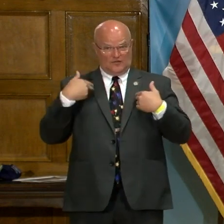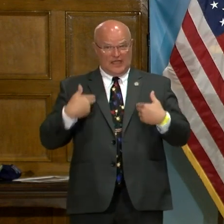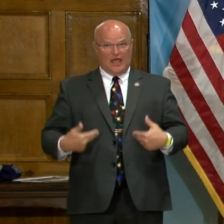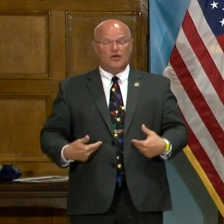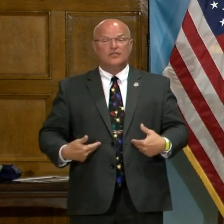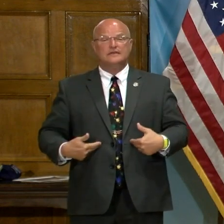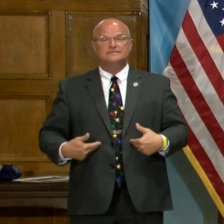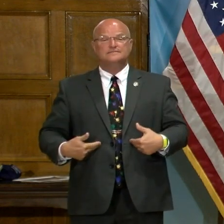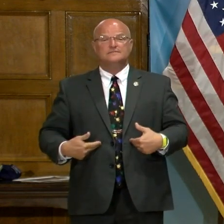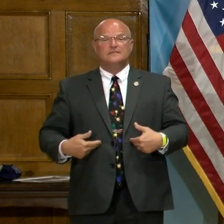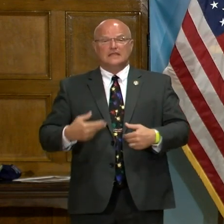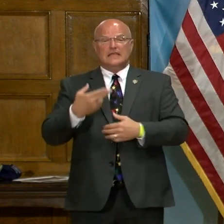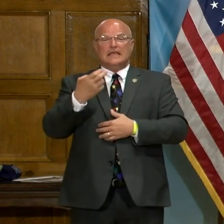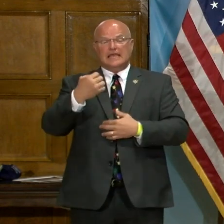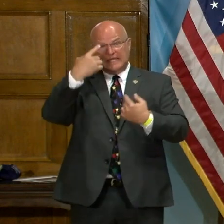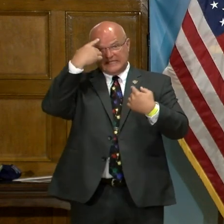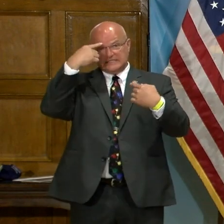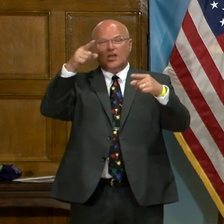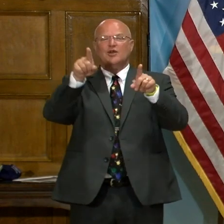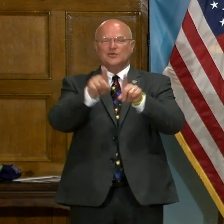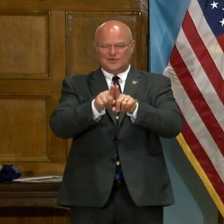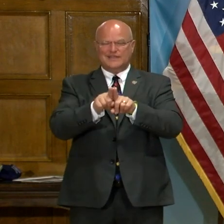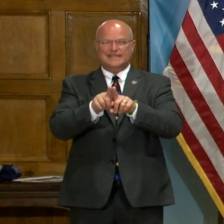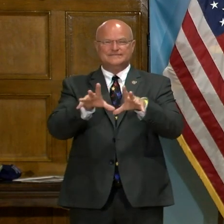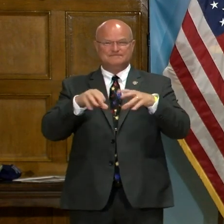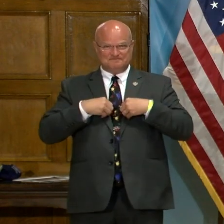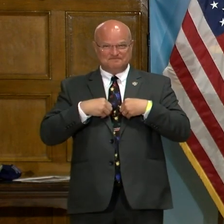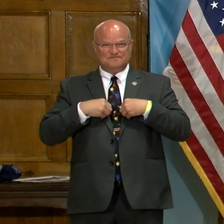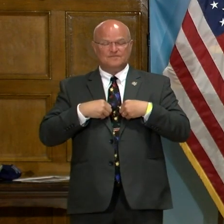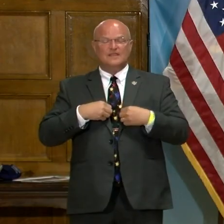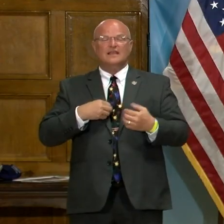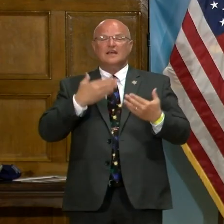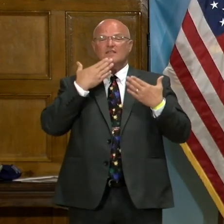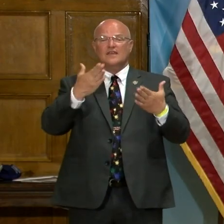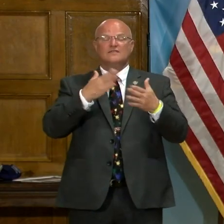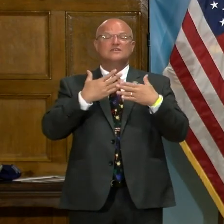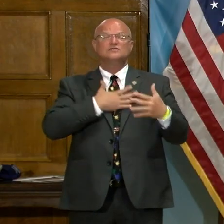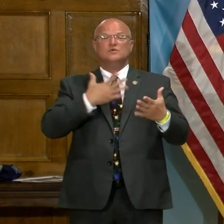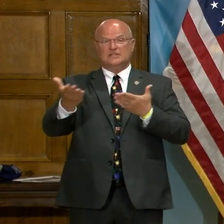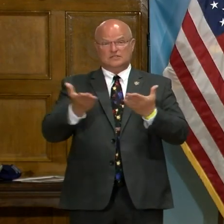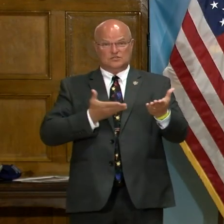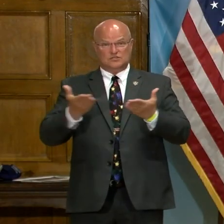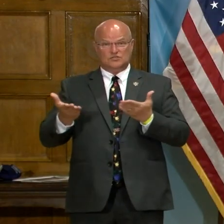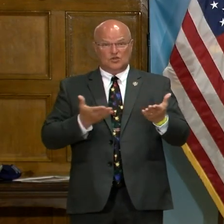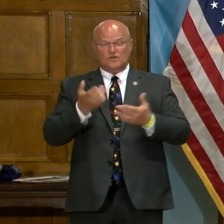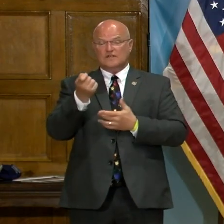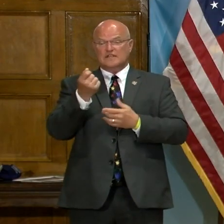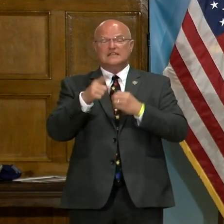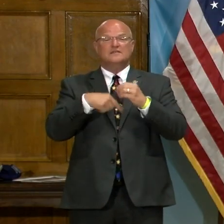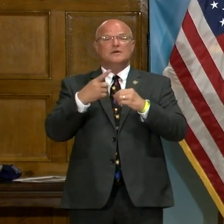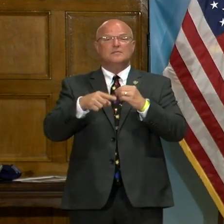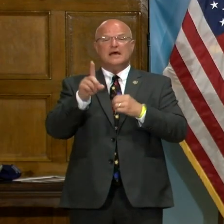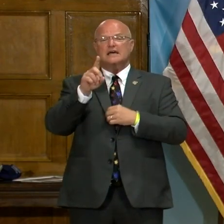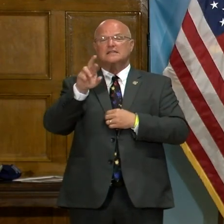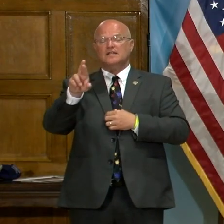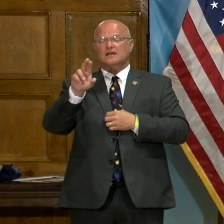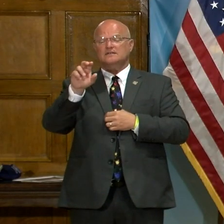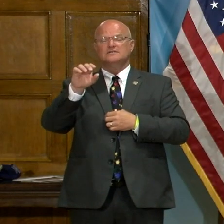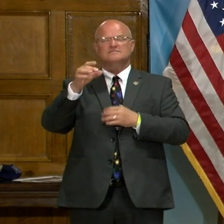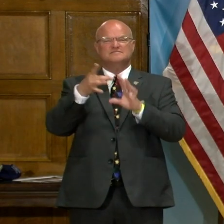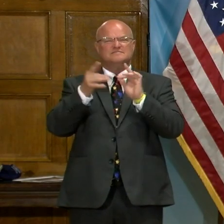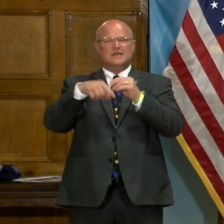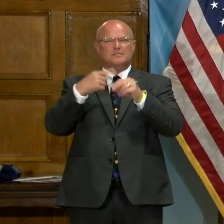Health, and he has agreed to do that. And I'm grateful for his willingness to serve. A little bit about Dr.